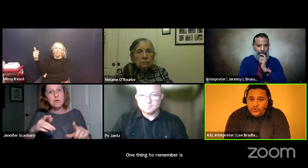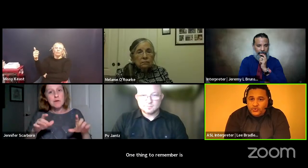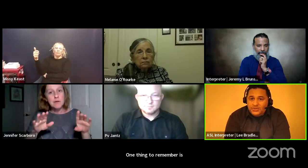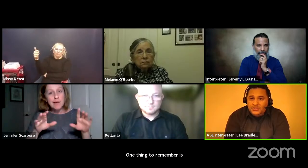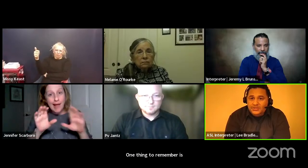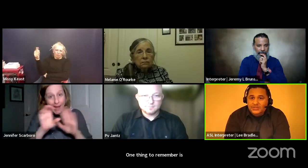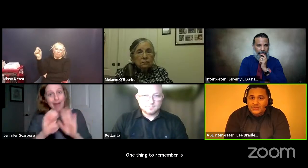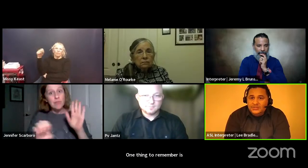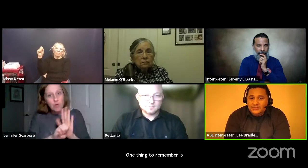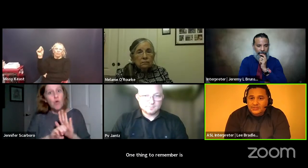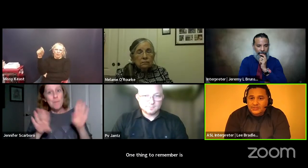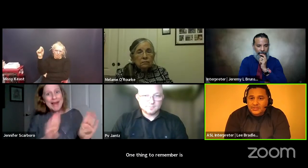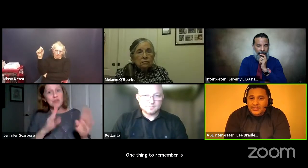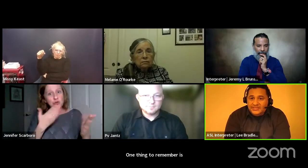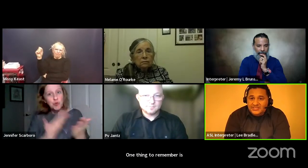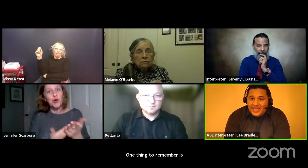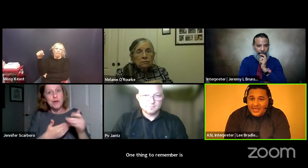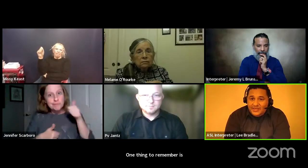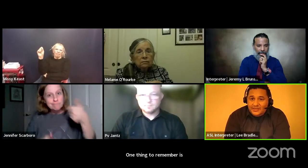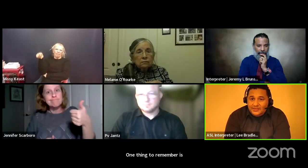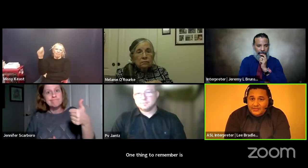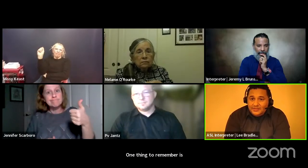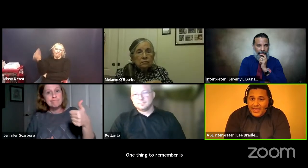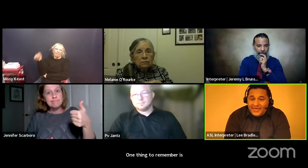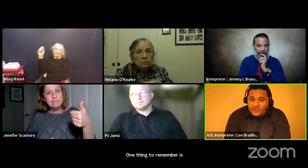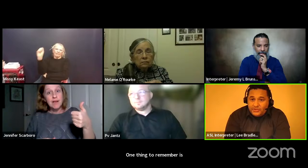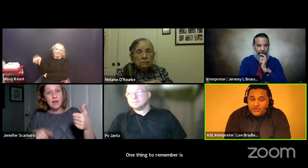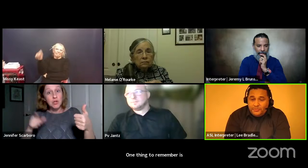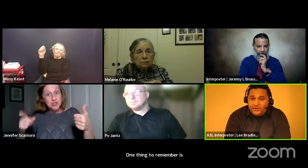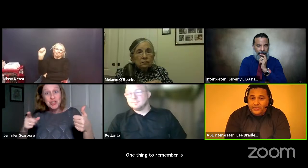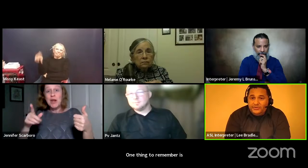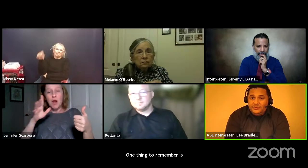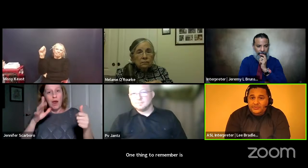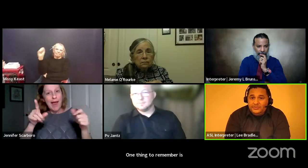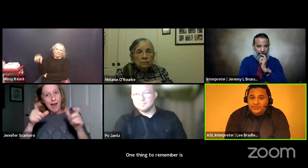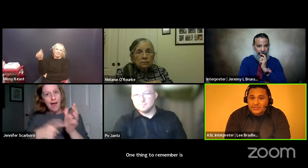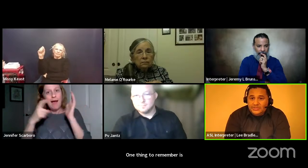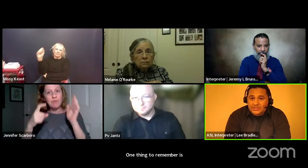interpreter who is an ethical interpreter,